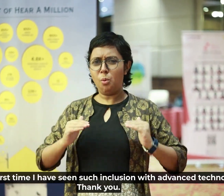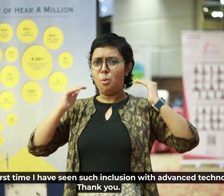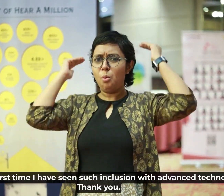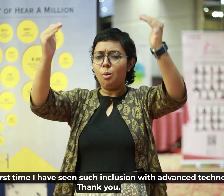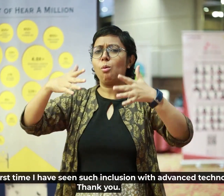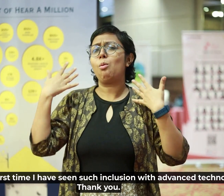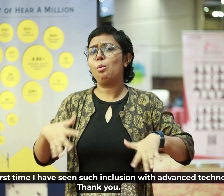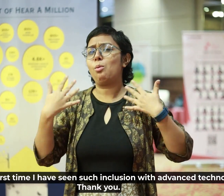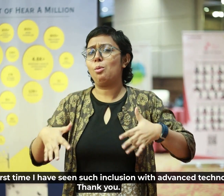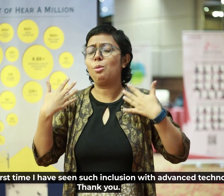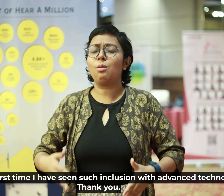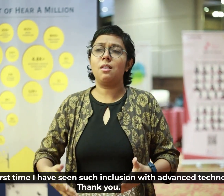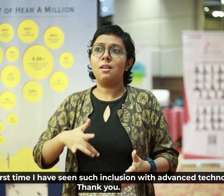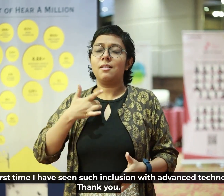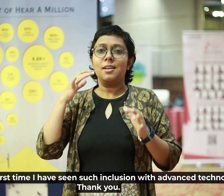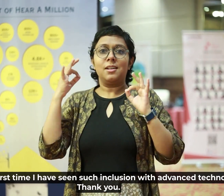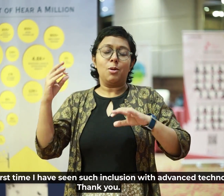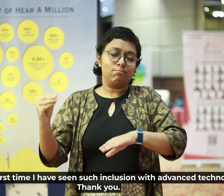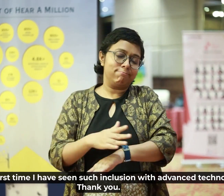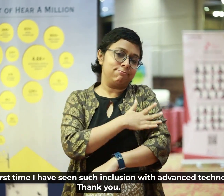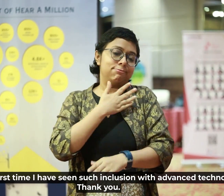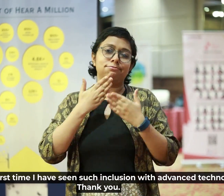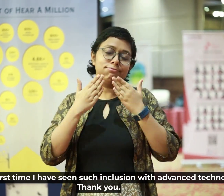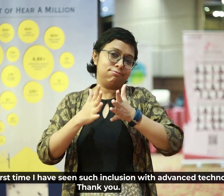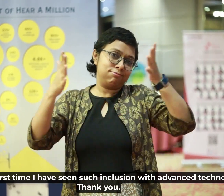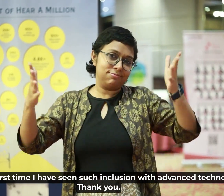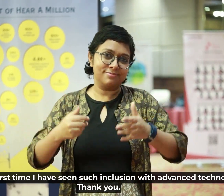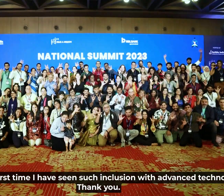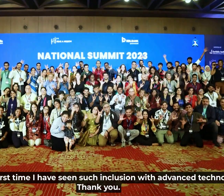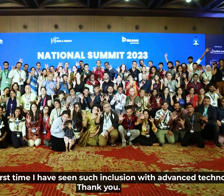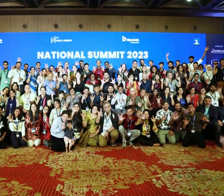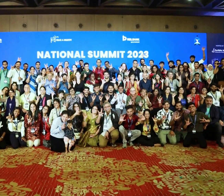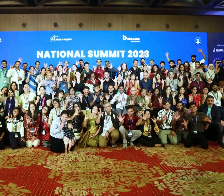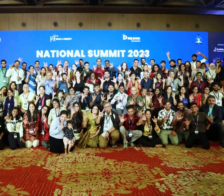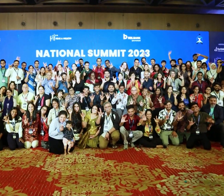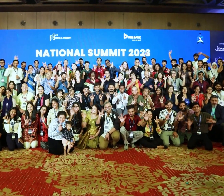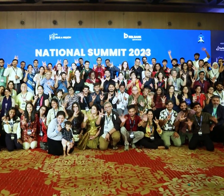being included at one place. This is the first time I have seen such inclusion with advanced technology. Thank you.